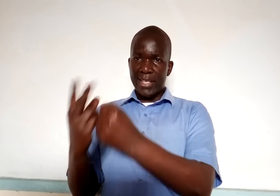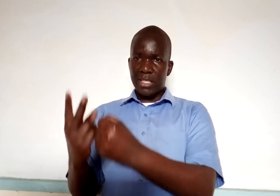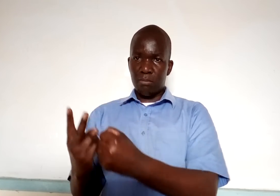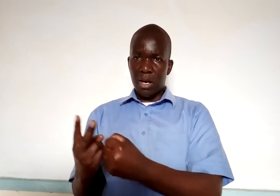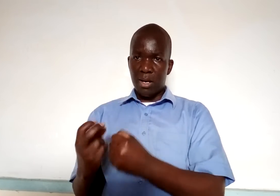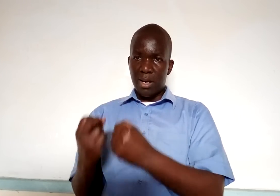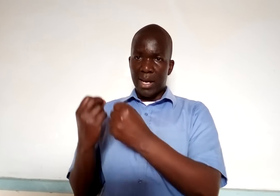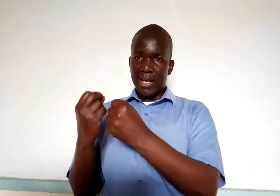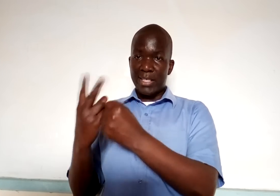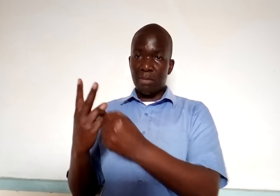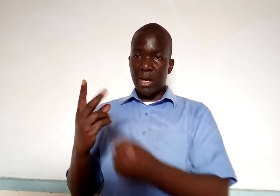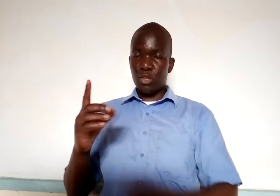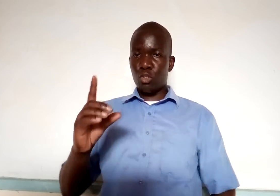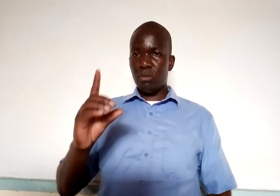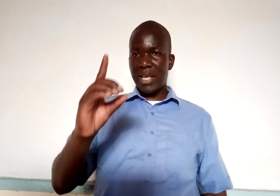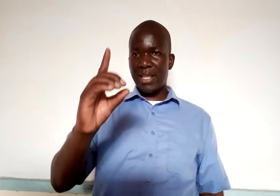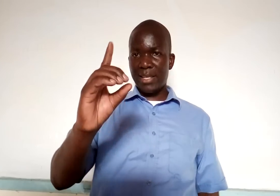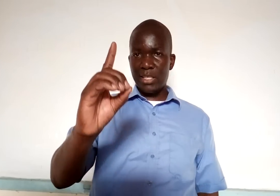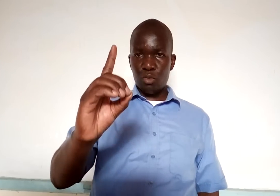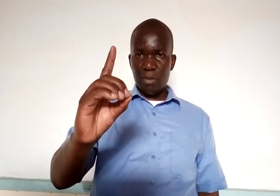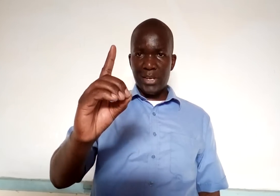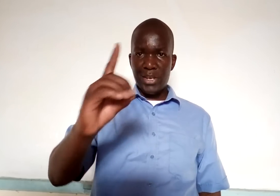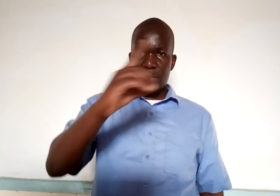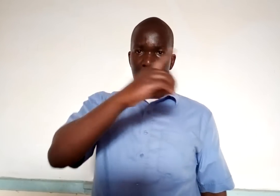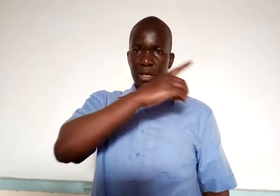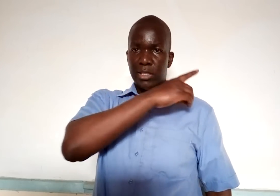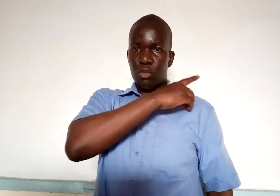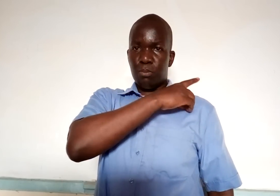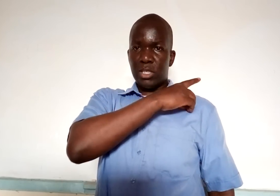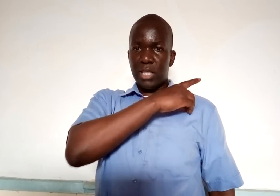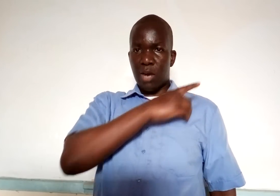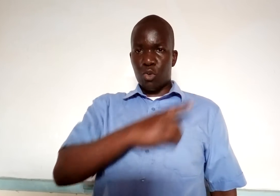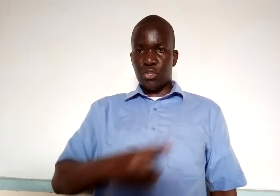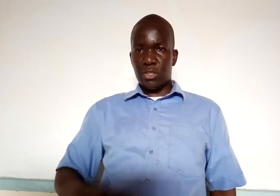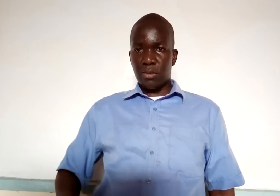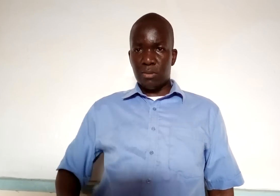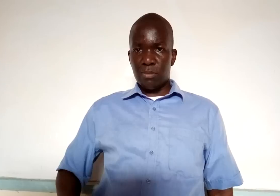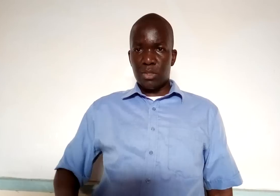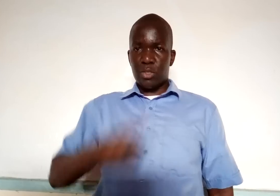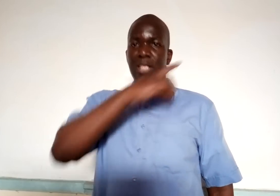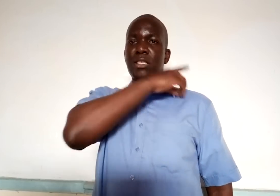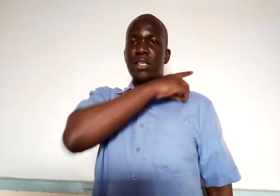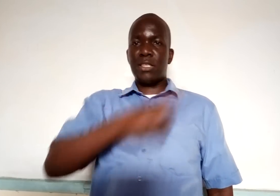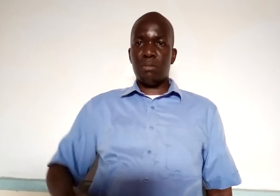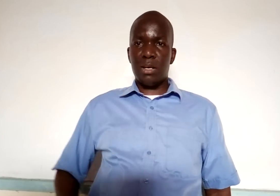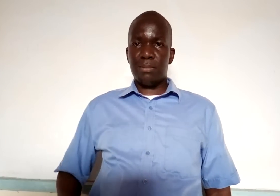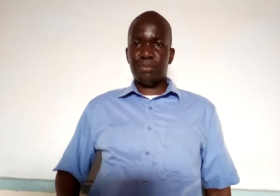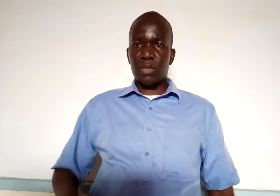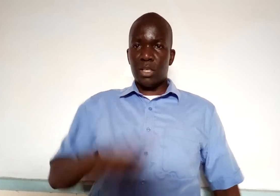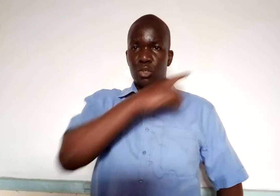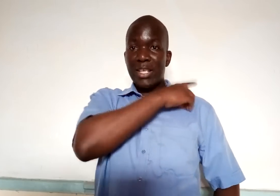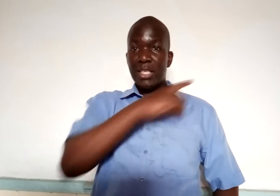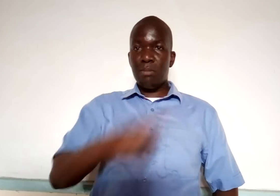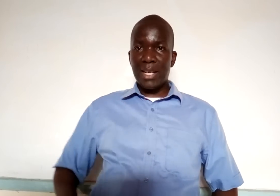December. December can also be signed like this. You make D, then you put it across. So that's December. So December like